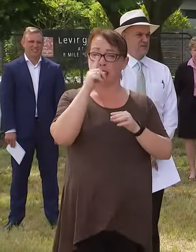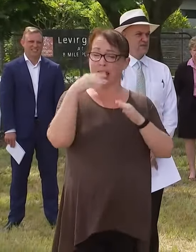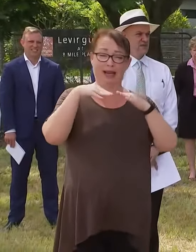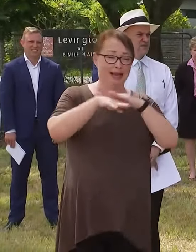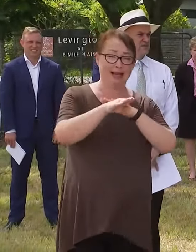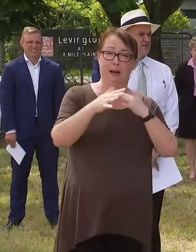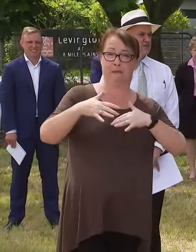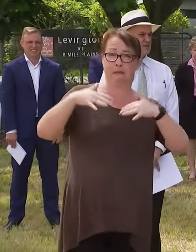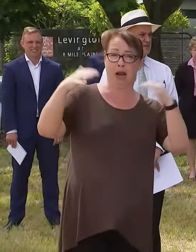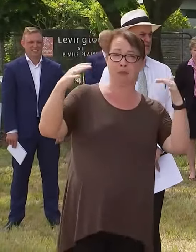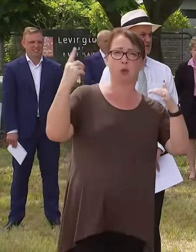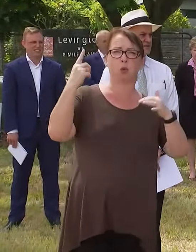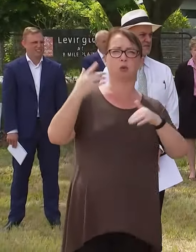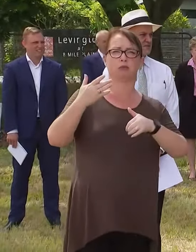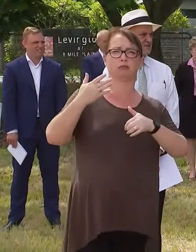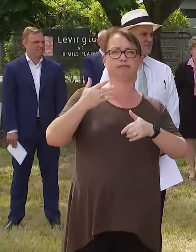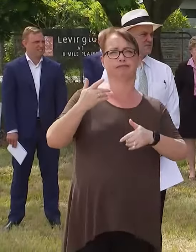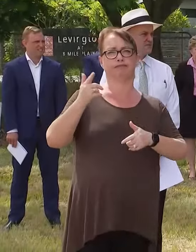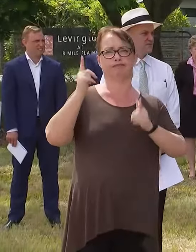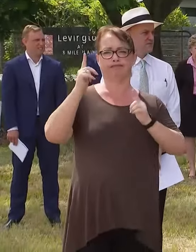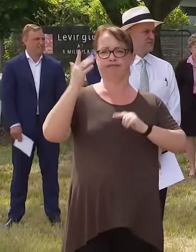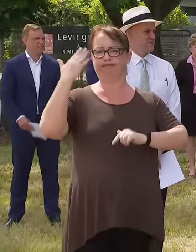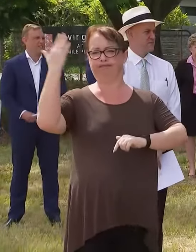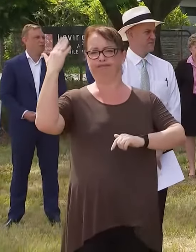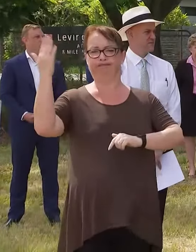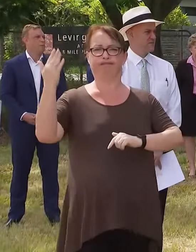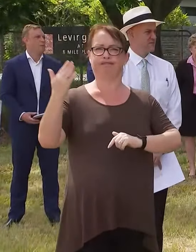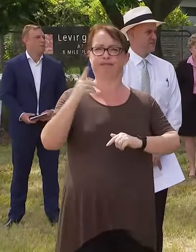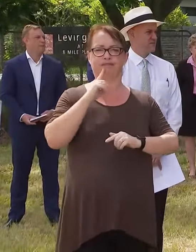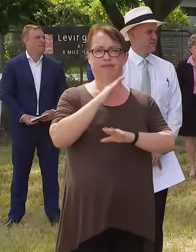ruling from the Speaker. Has there been any